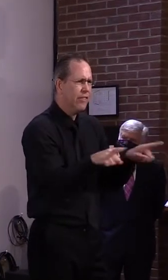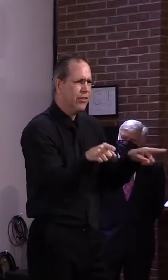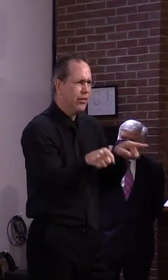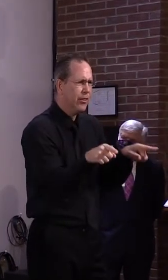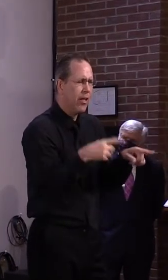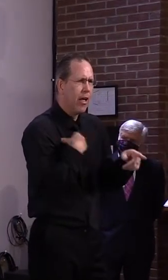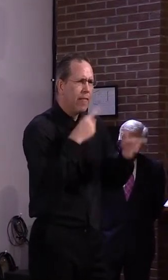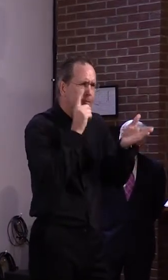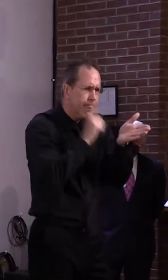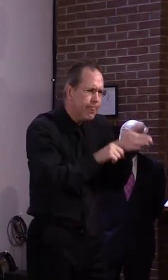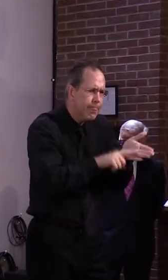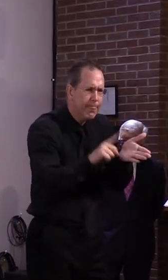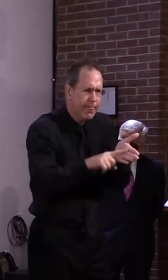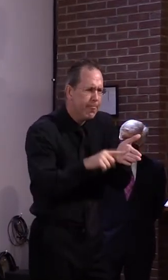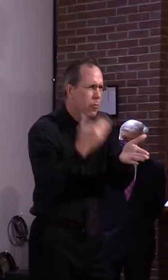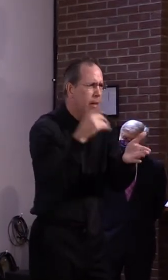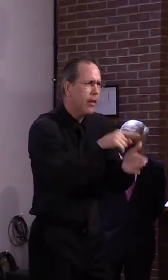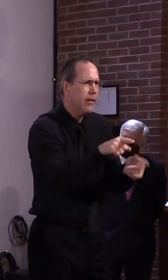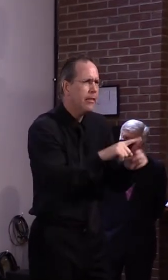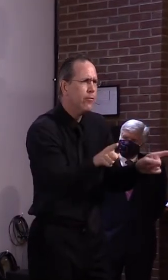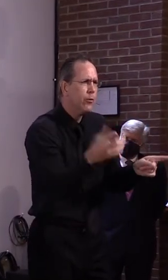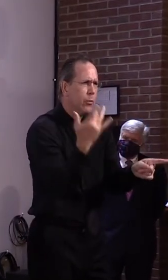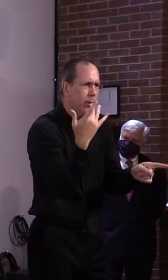Hope I covered all three of your questions.